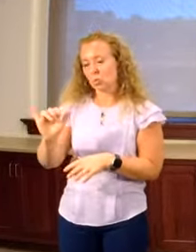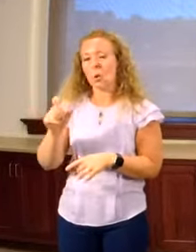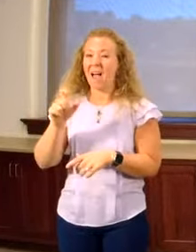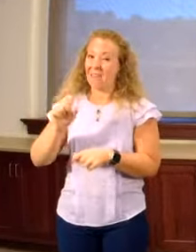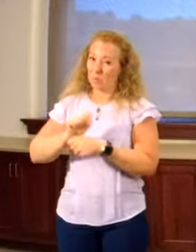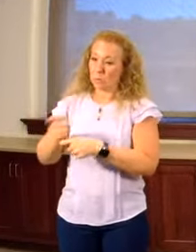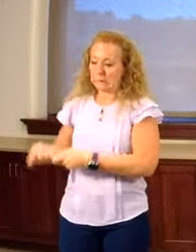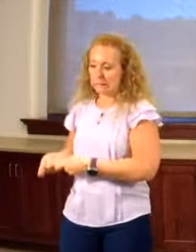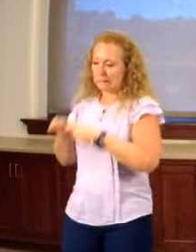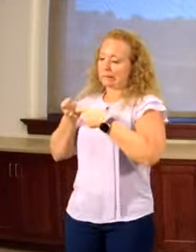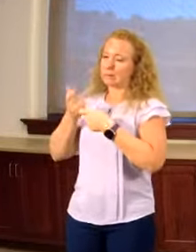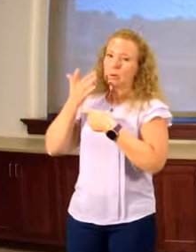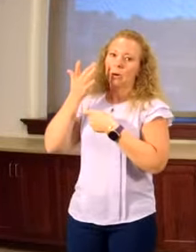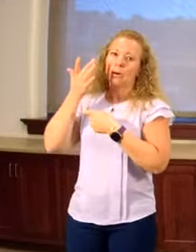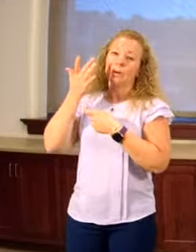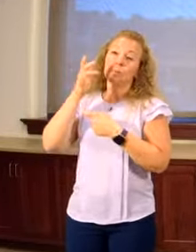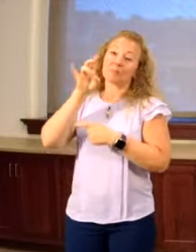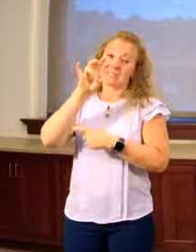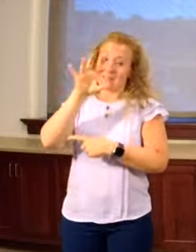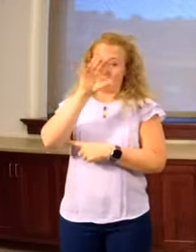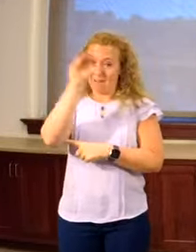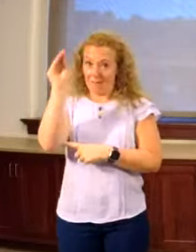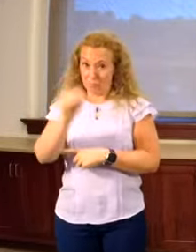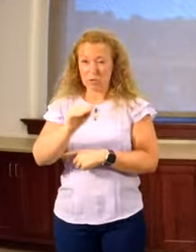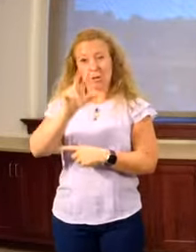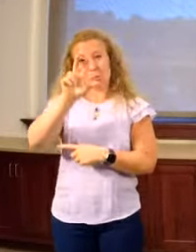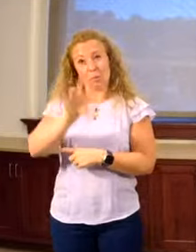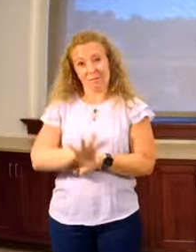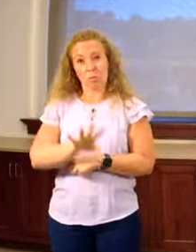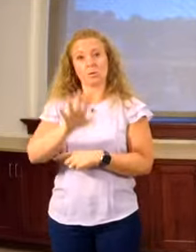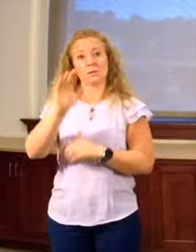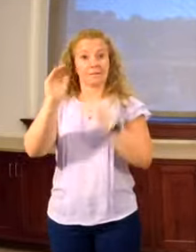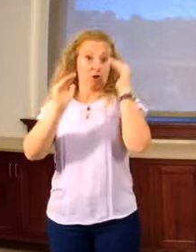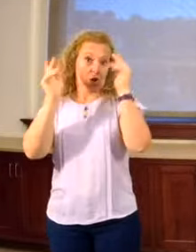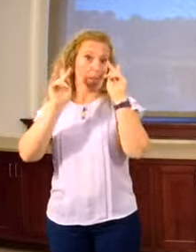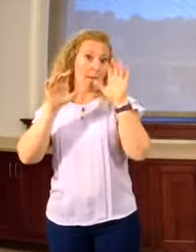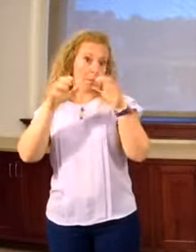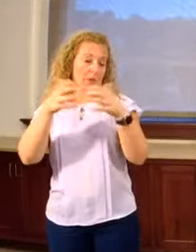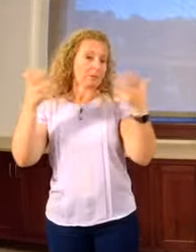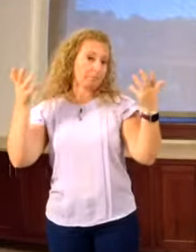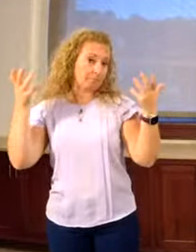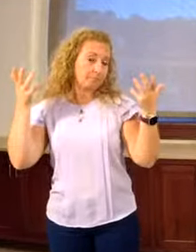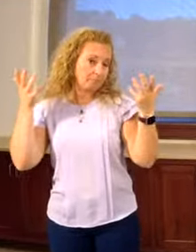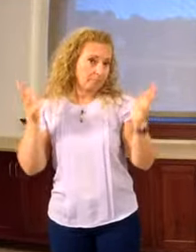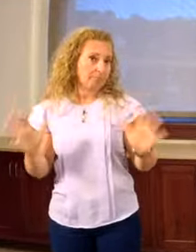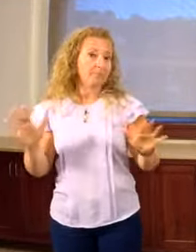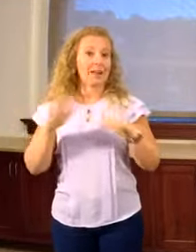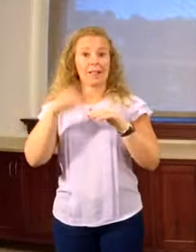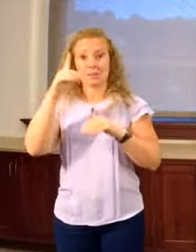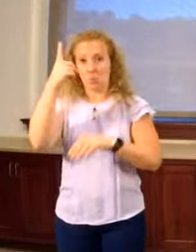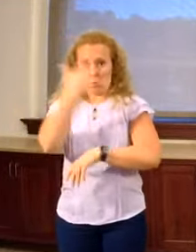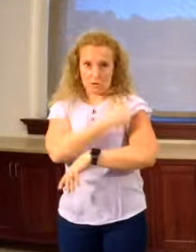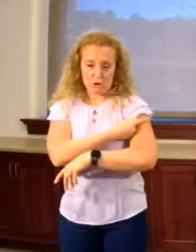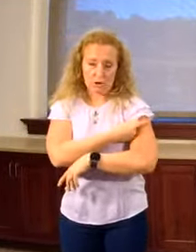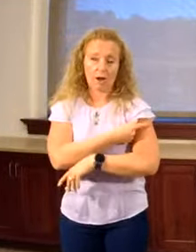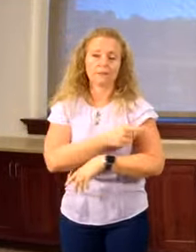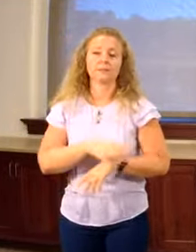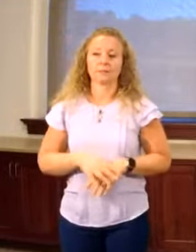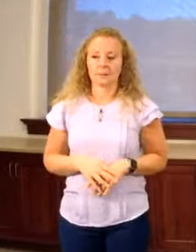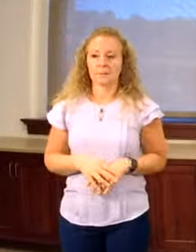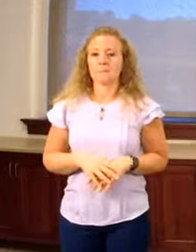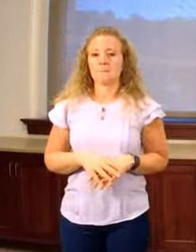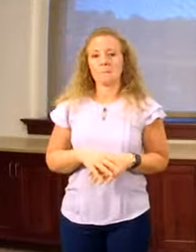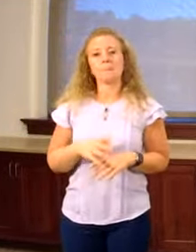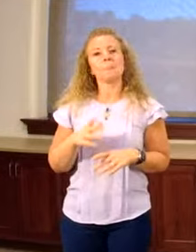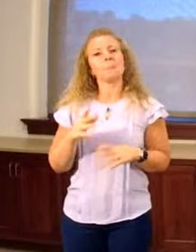roughly 75%, almost 3/4 of the adult population with at least one dose of the